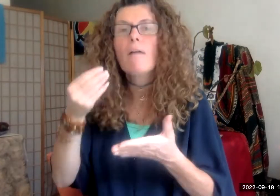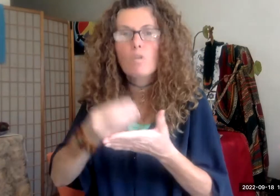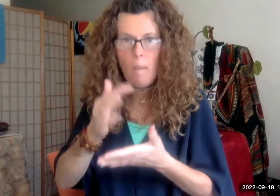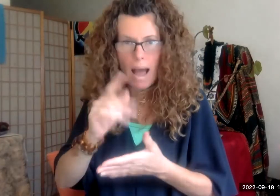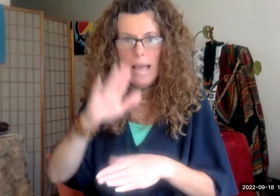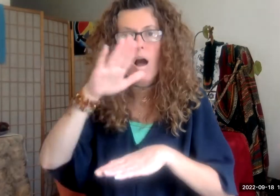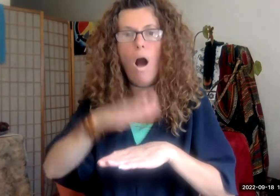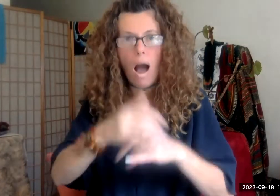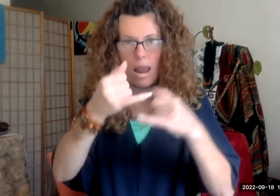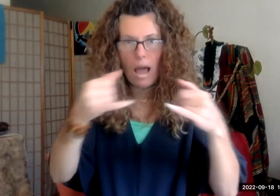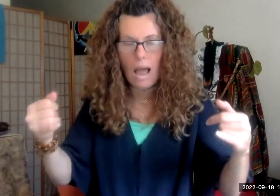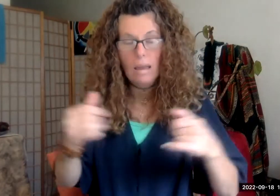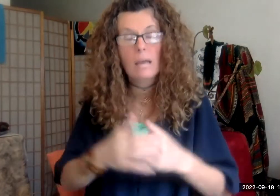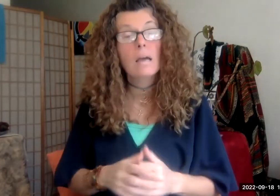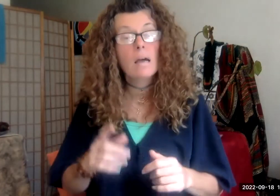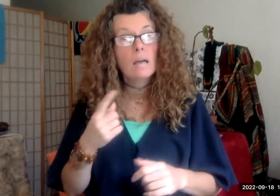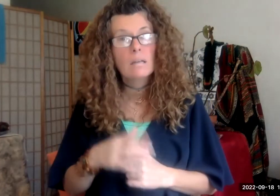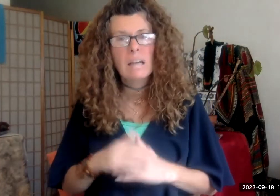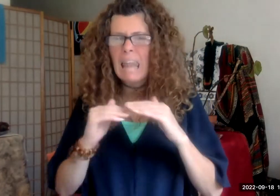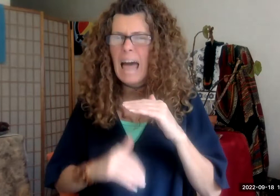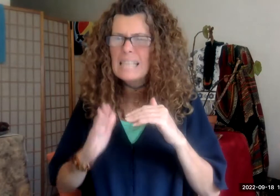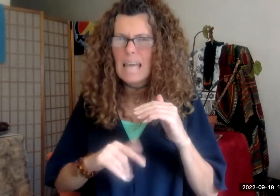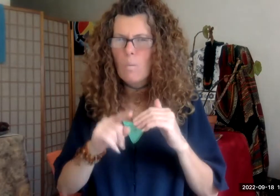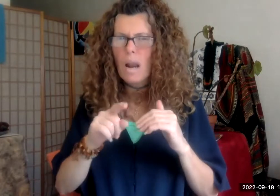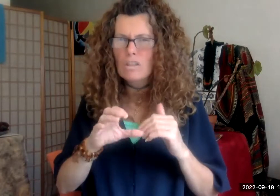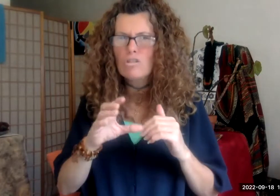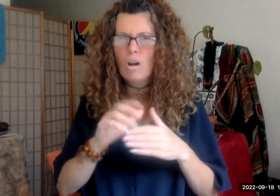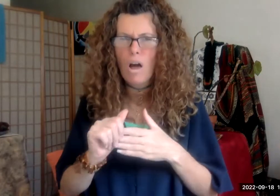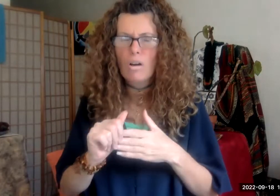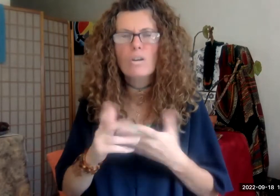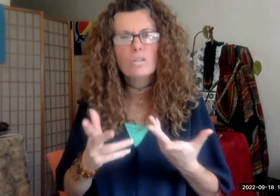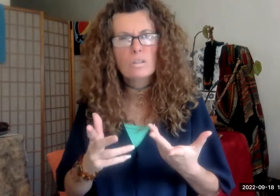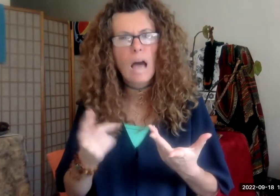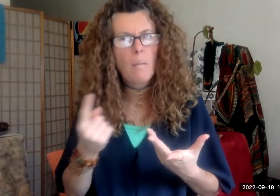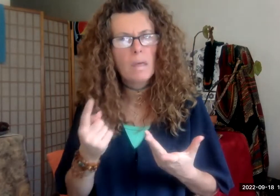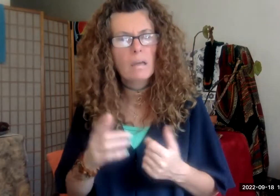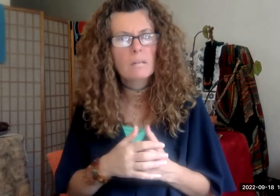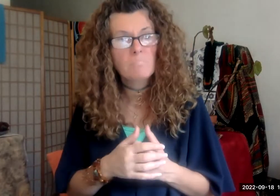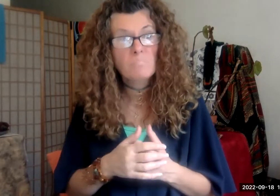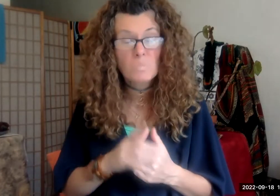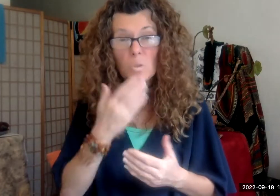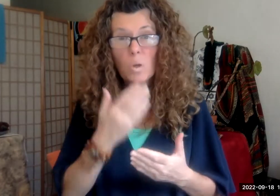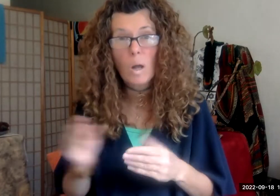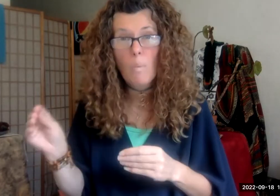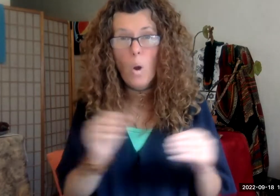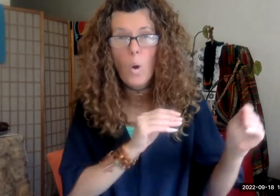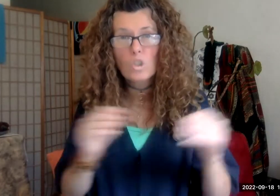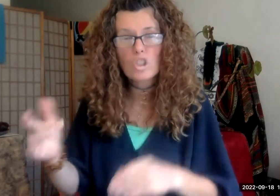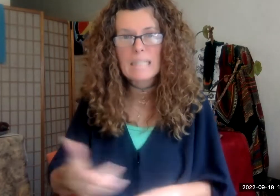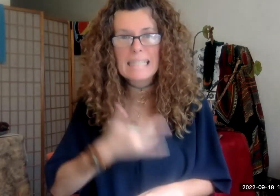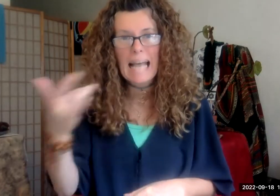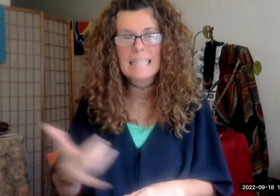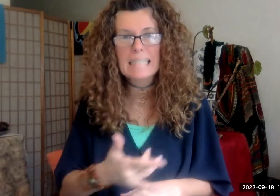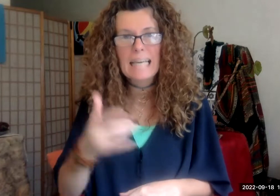But for less than $100, probably something like that, you get some really good motion sensing